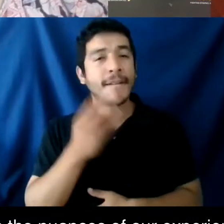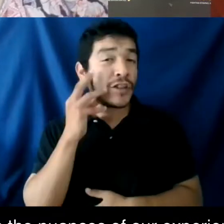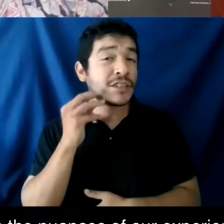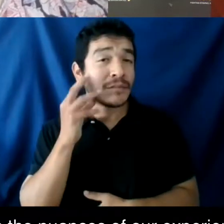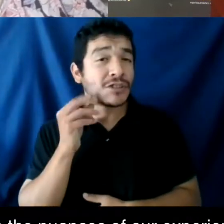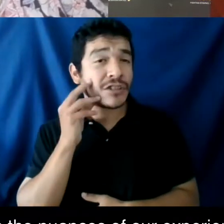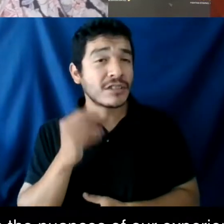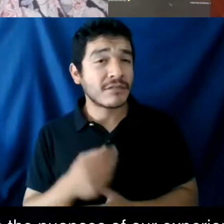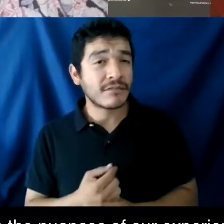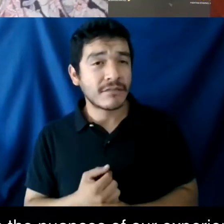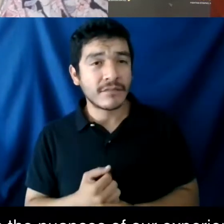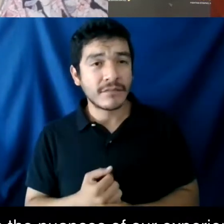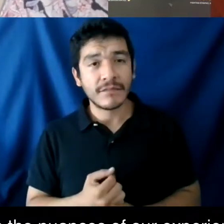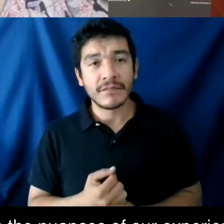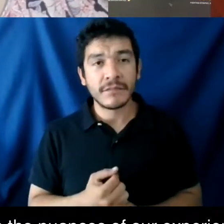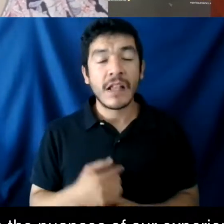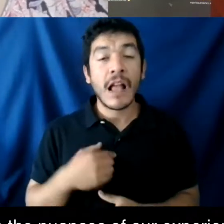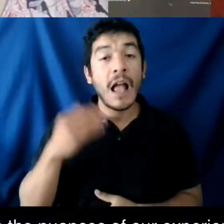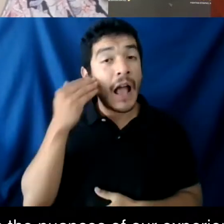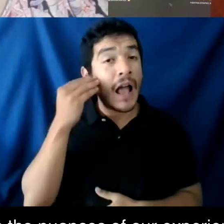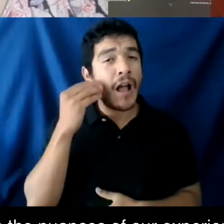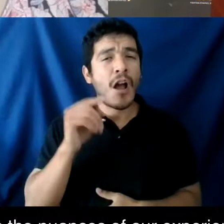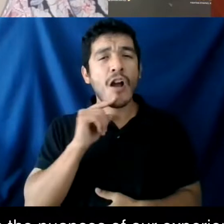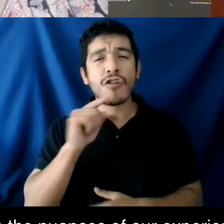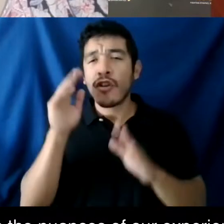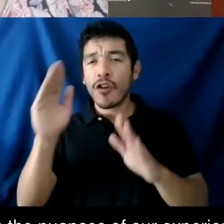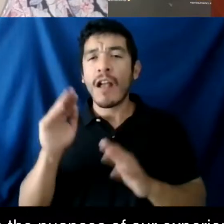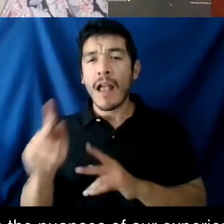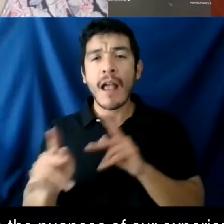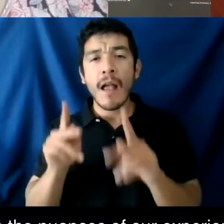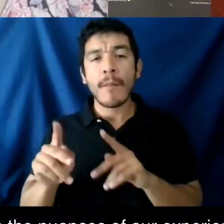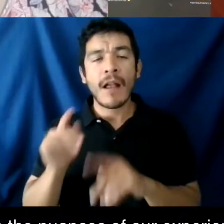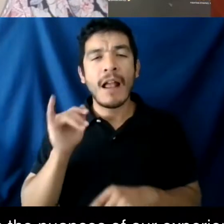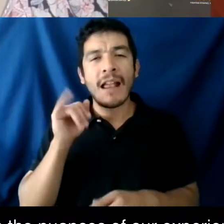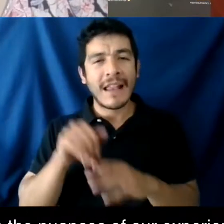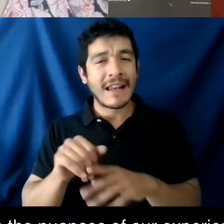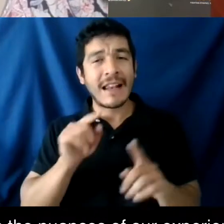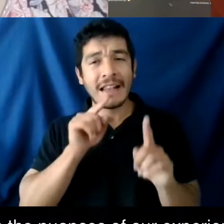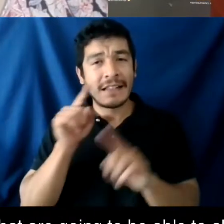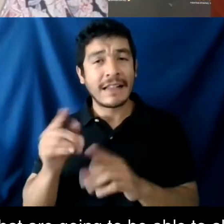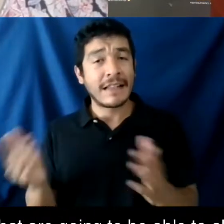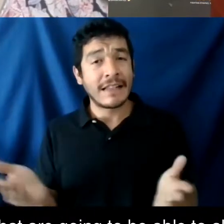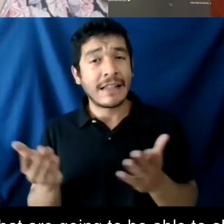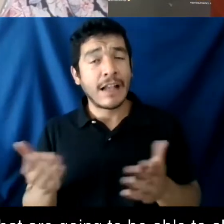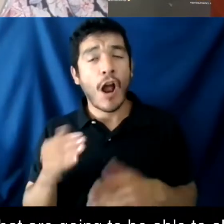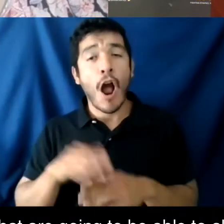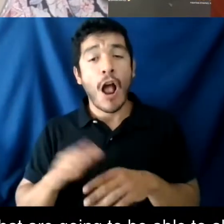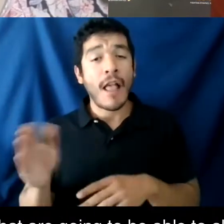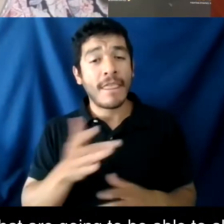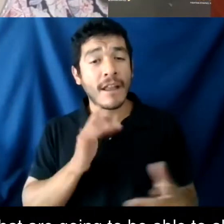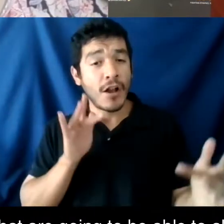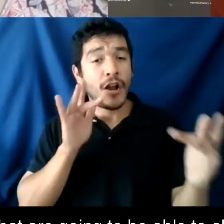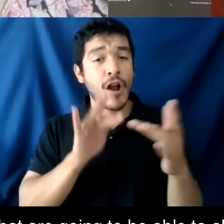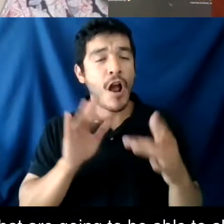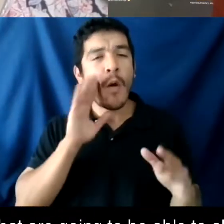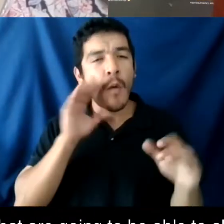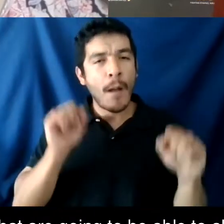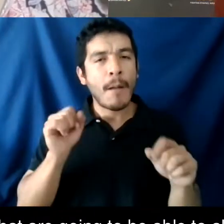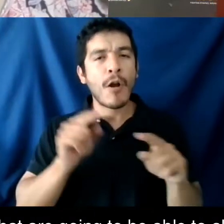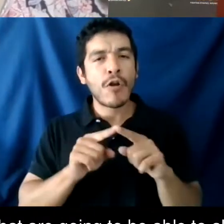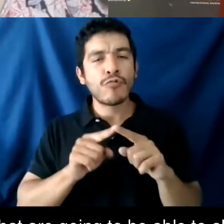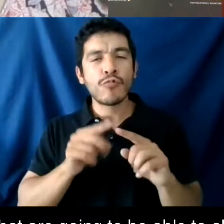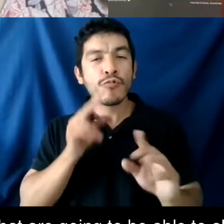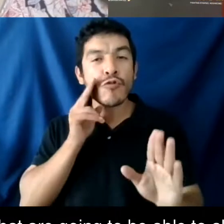experience? I know there's some really great people in attendance on this call that are going to be able to also jump